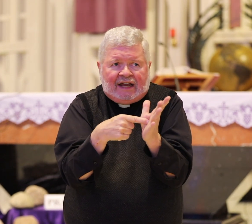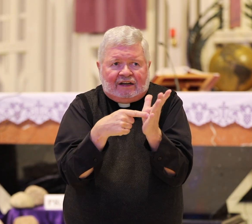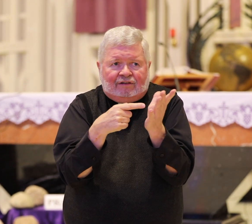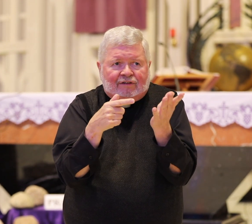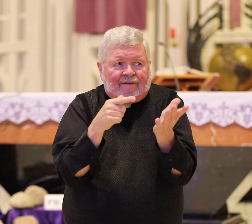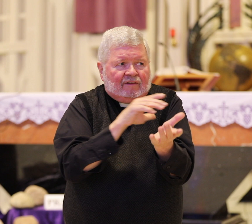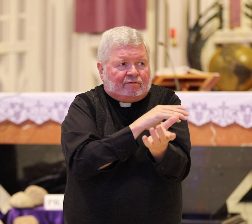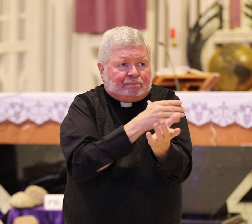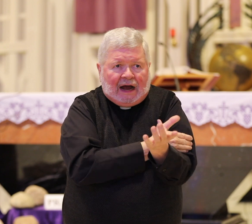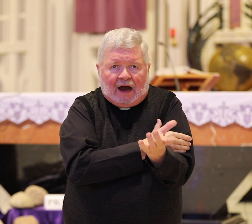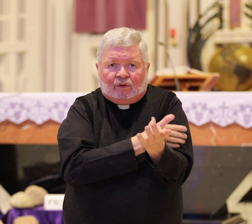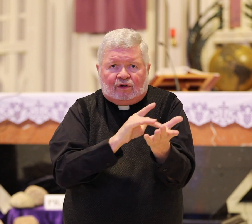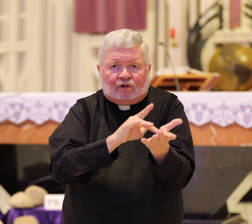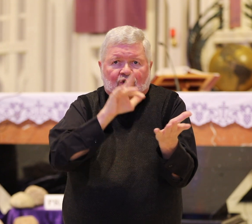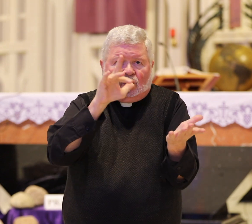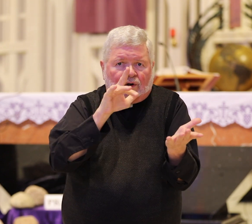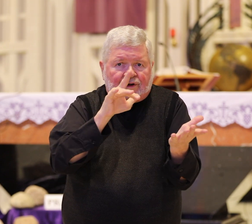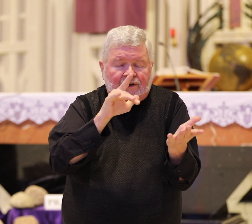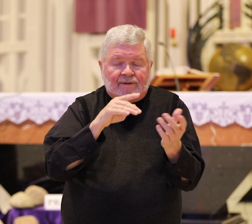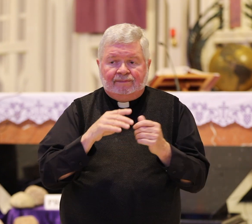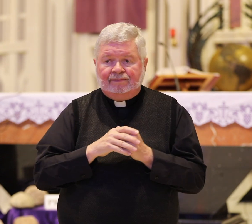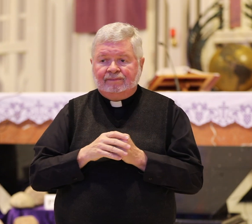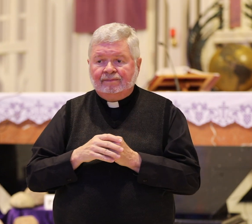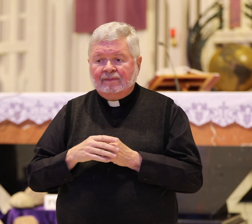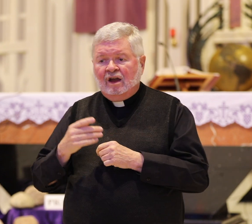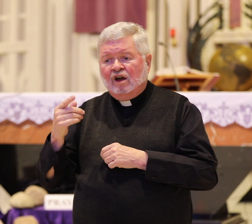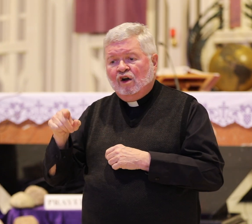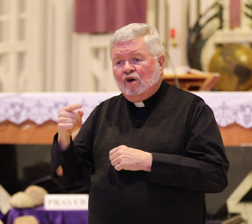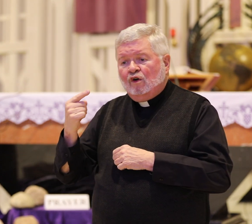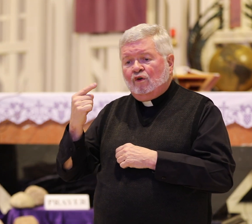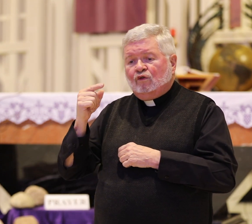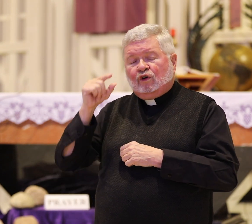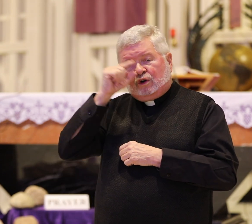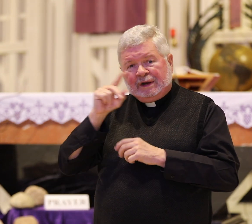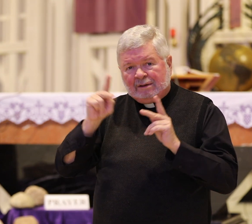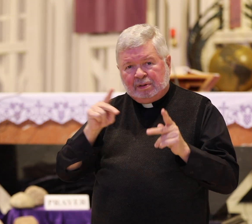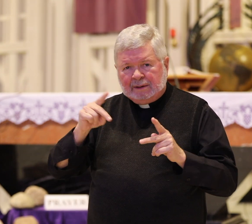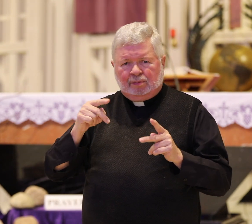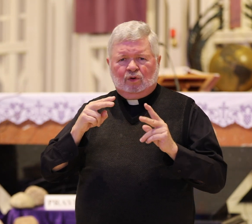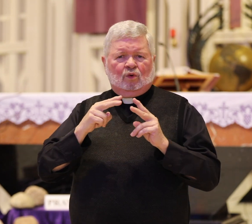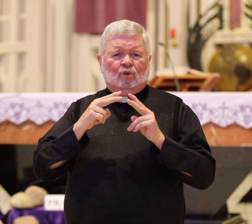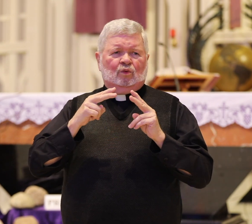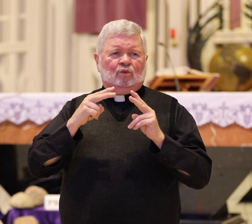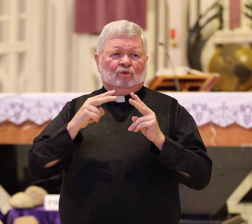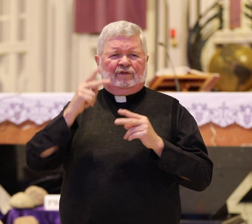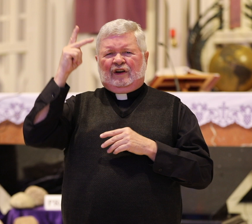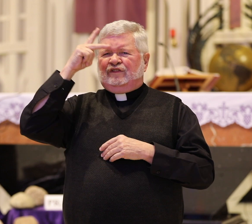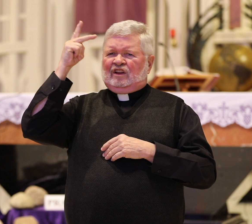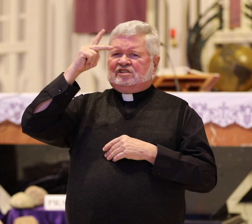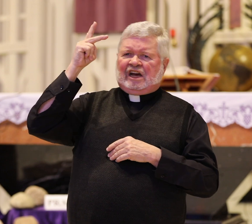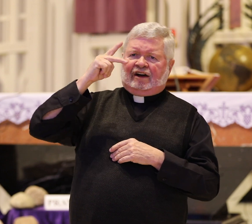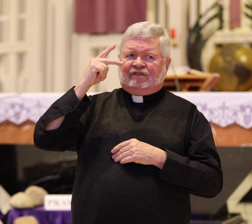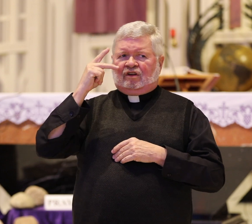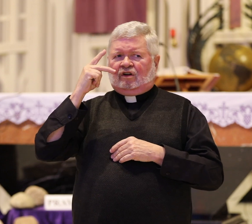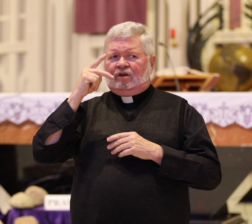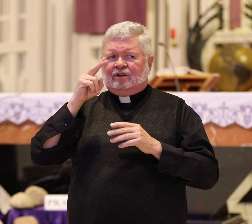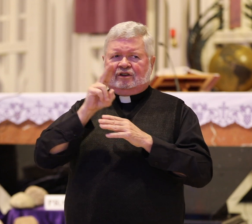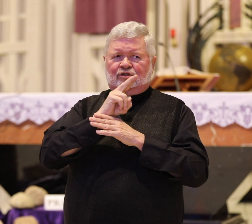of power or glory. For Greek people who were very philosophical and used